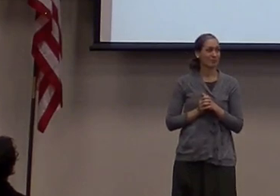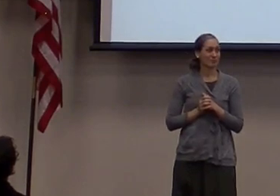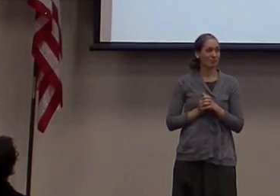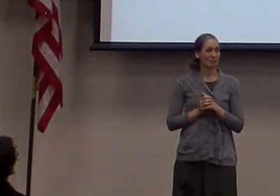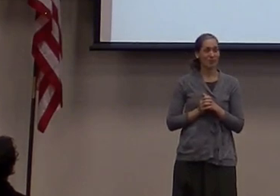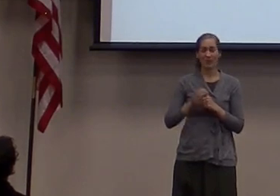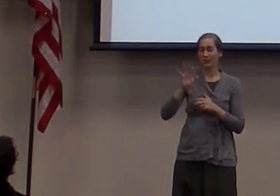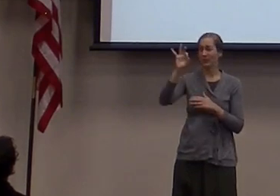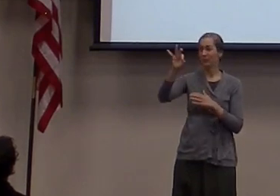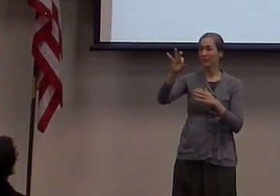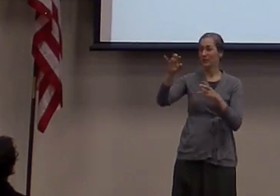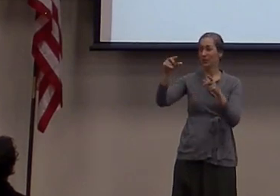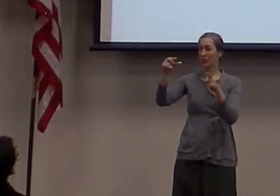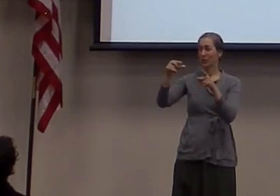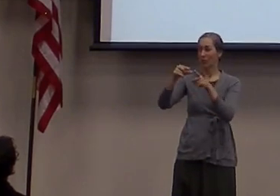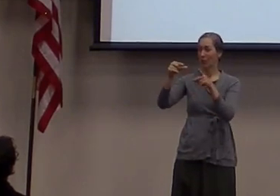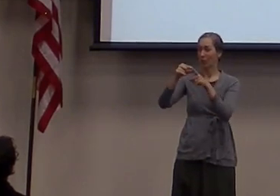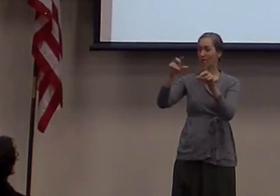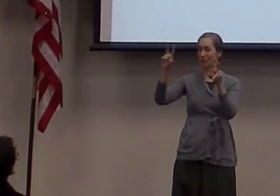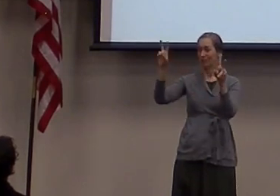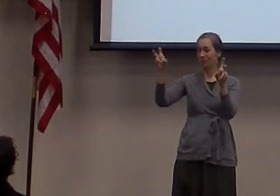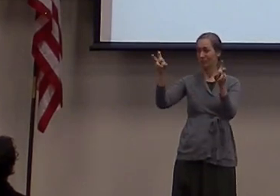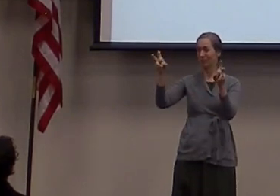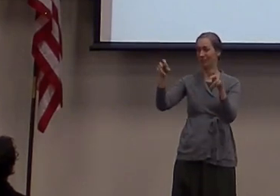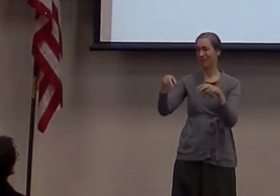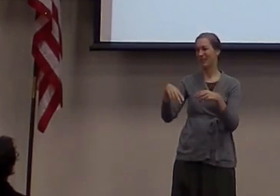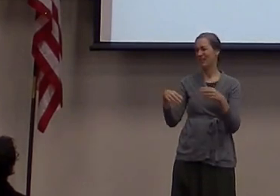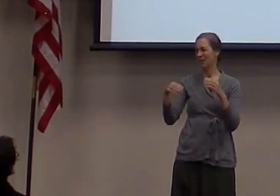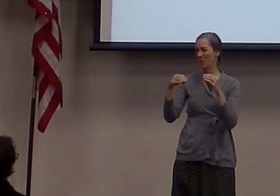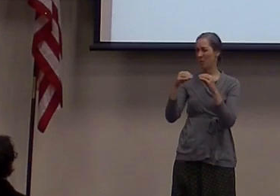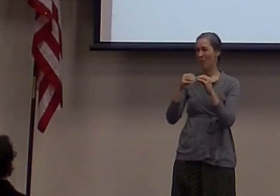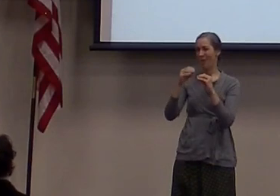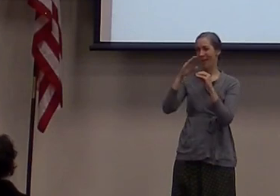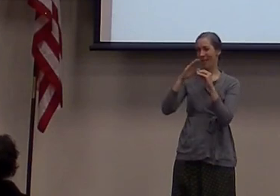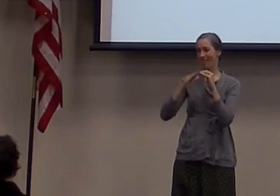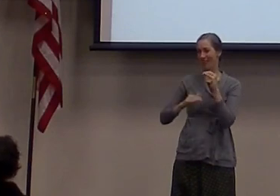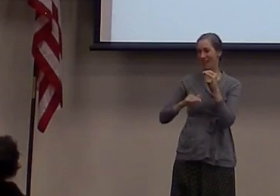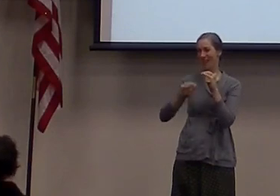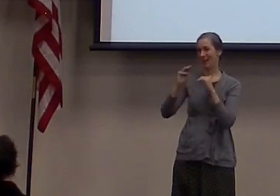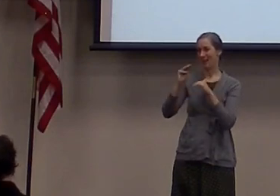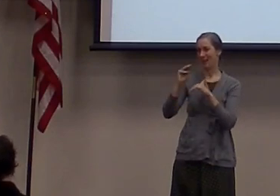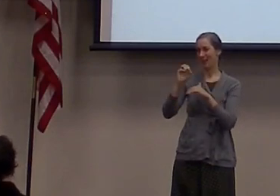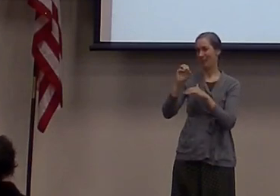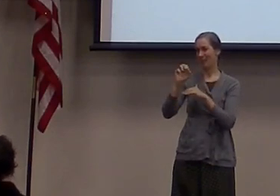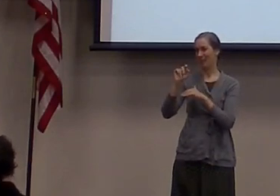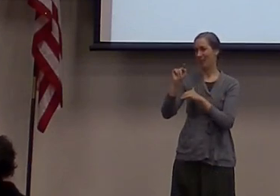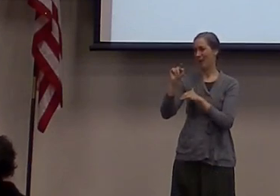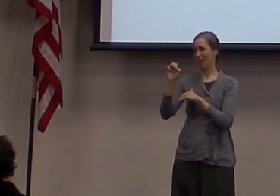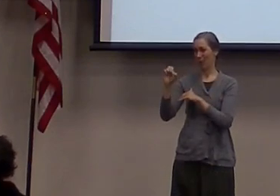But preach the Word has got to be more than a motto that we say before people speak.